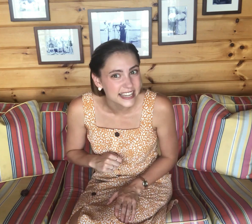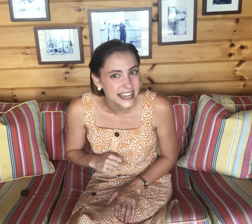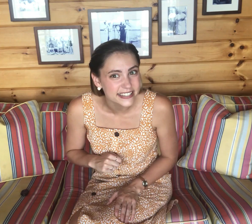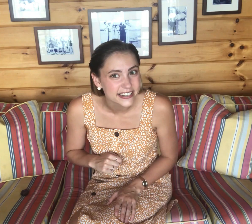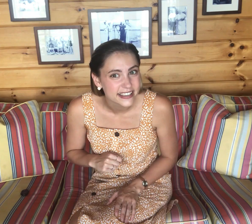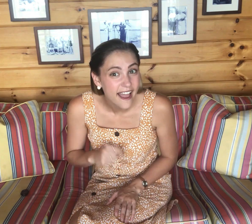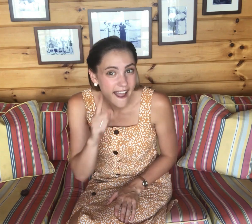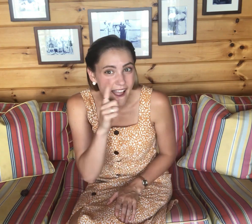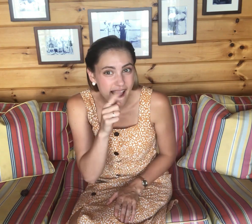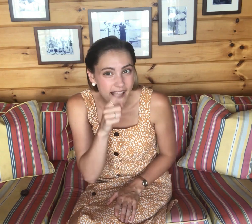Excellent.